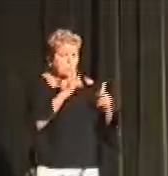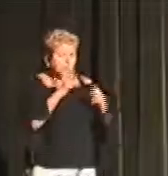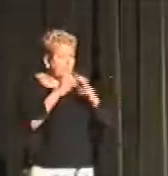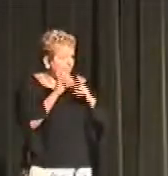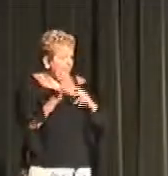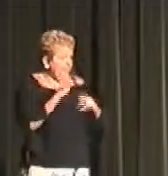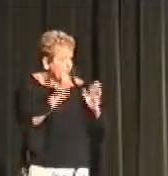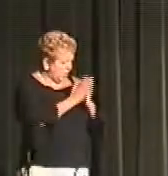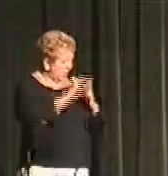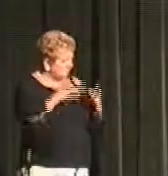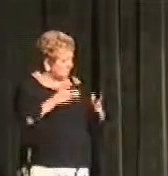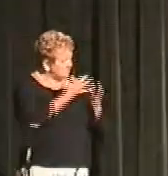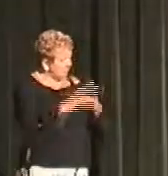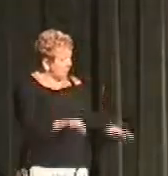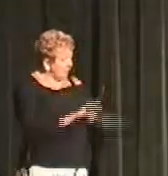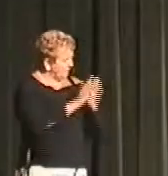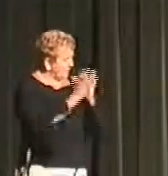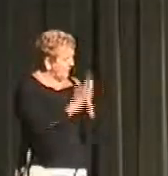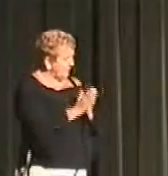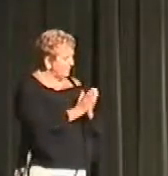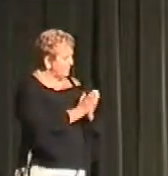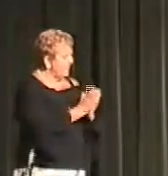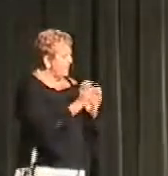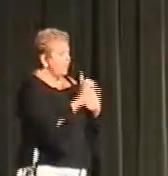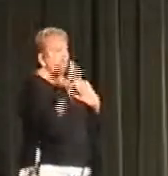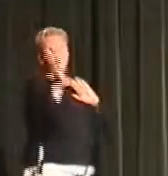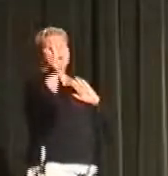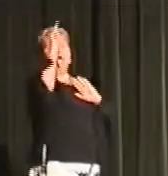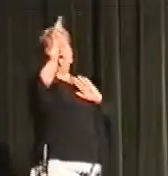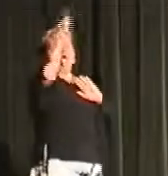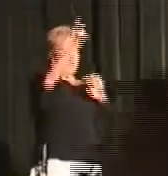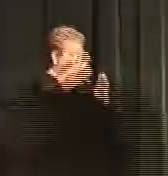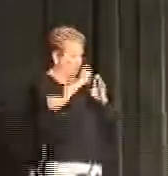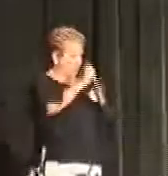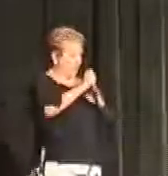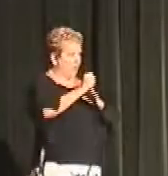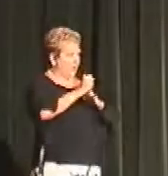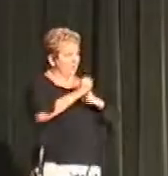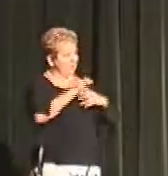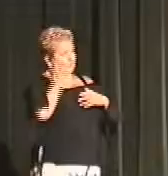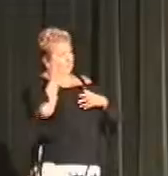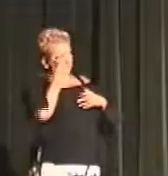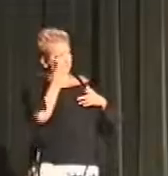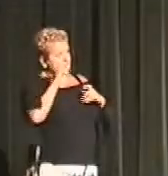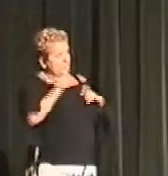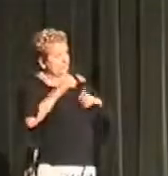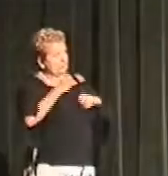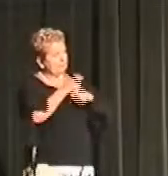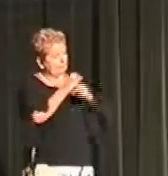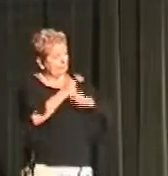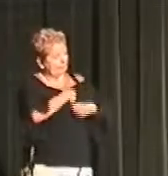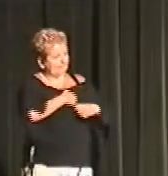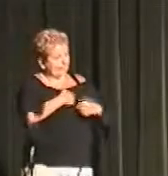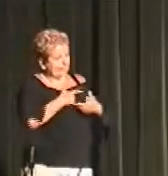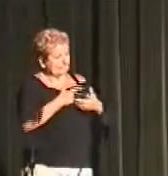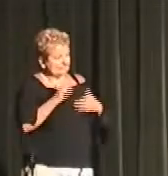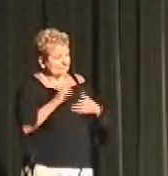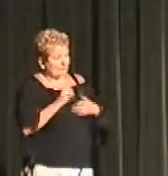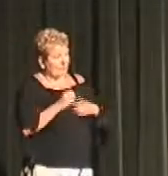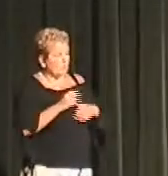was sober a while, and I realized I had to make amends. You know, so I took those books along with 20 others. I had great